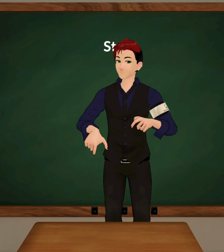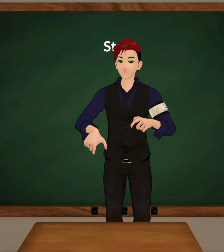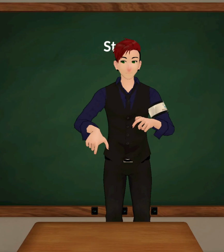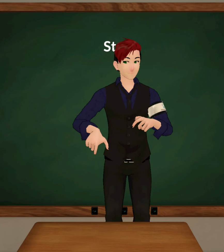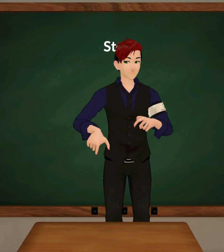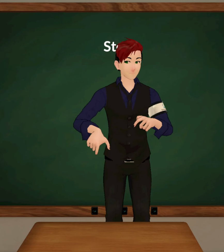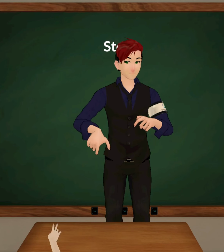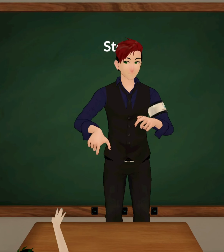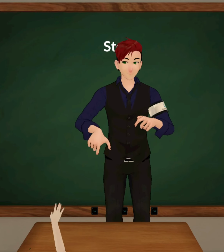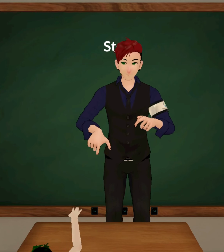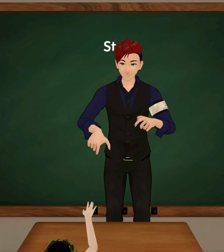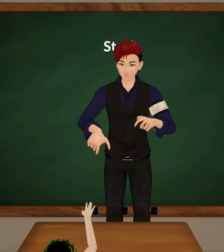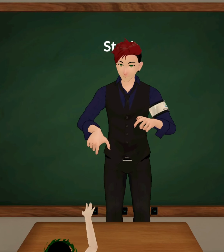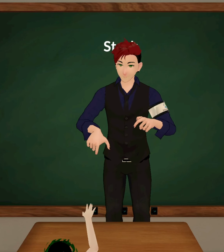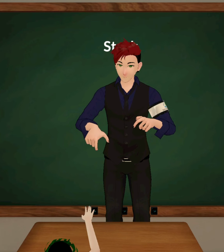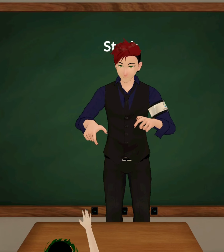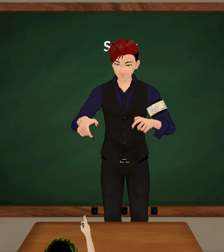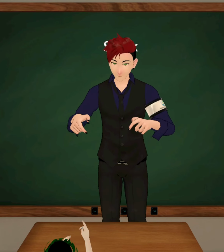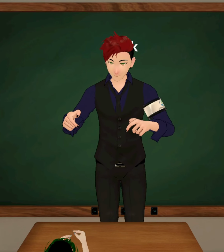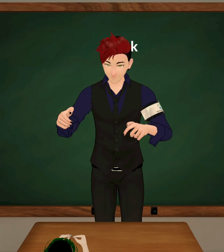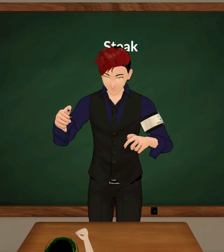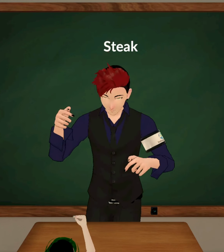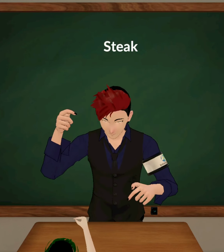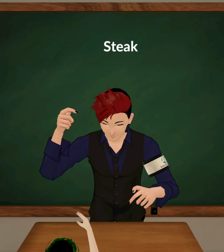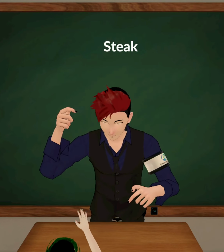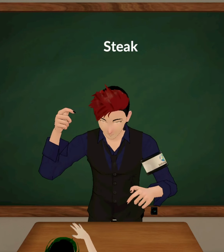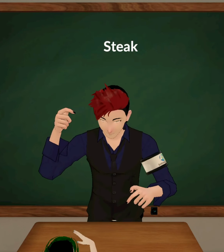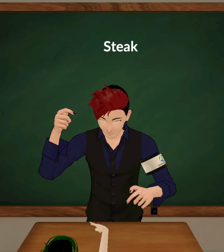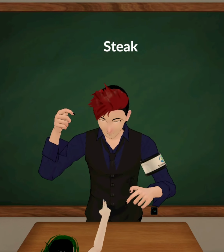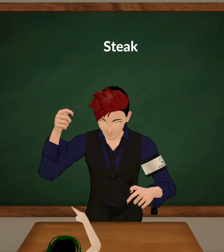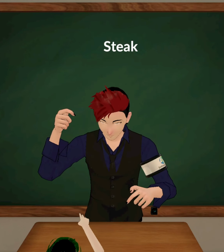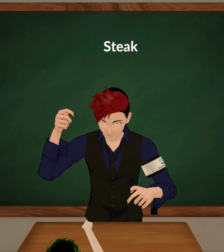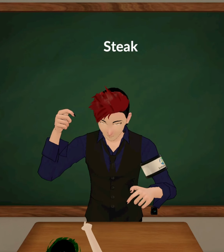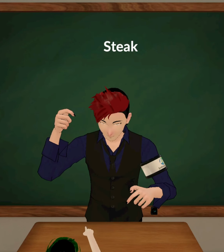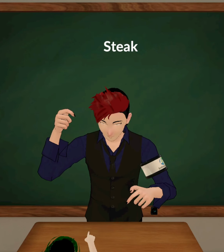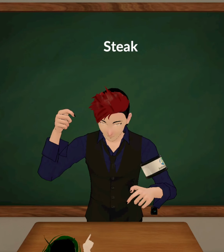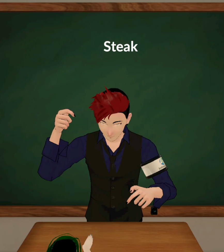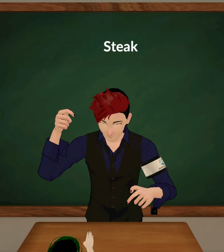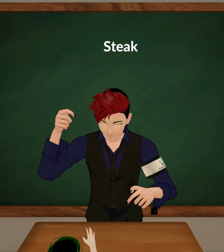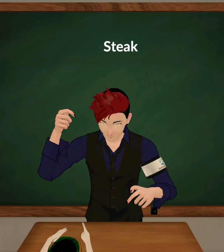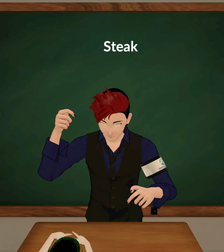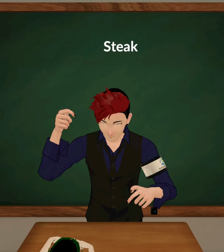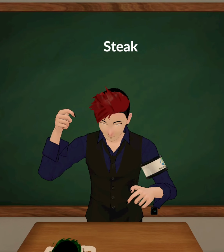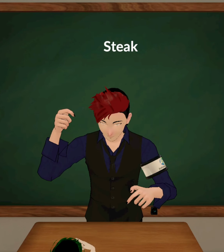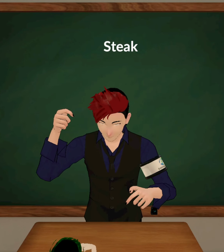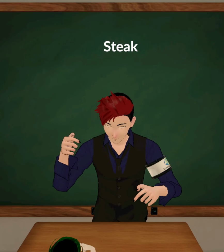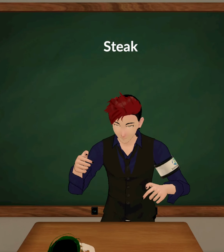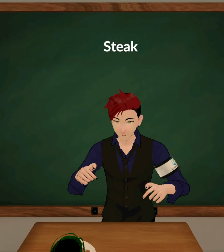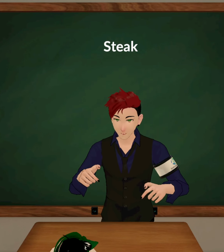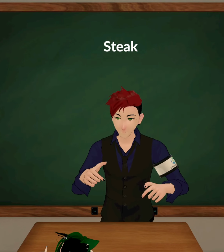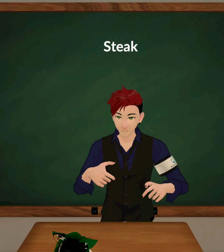Stelk. Cake? Oh, sorry.